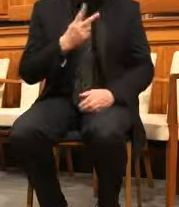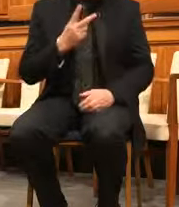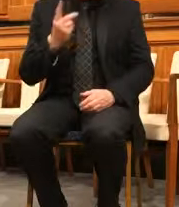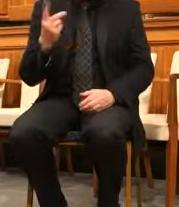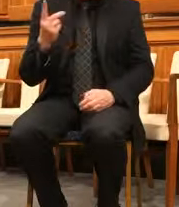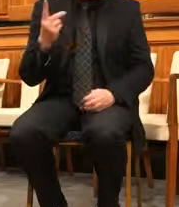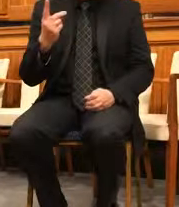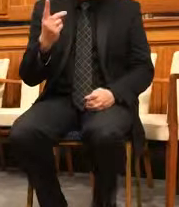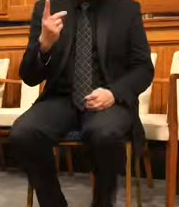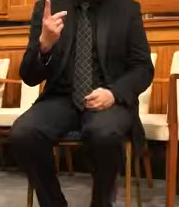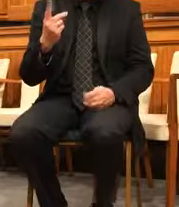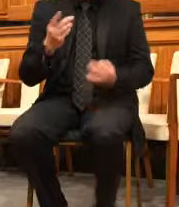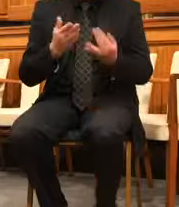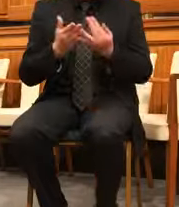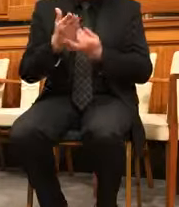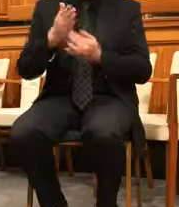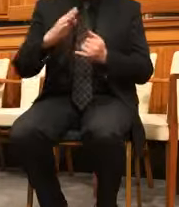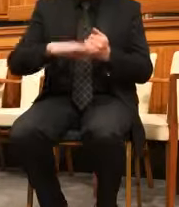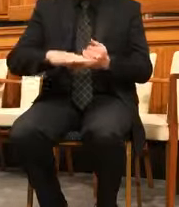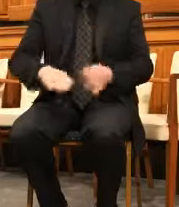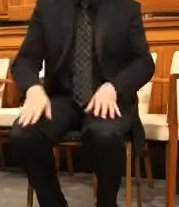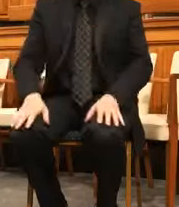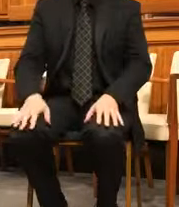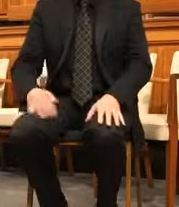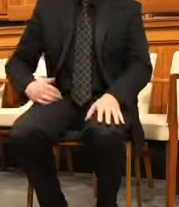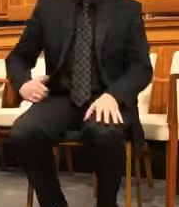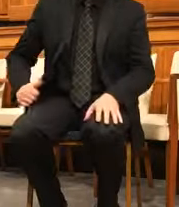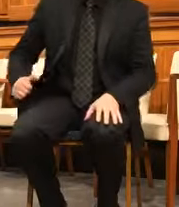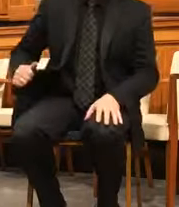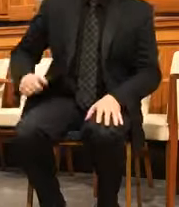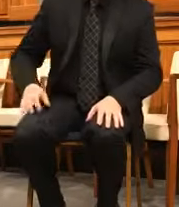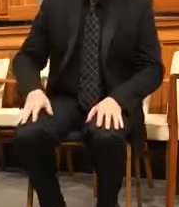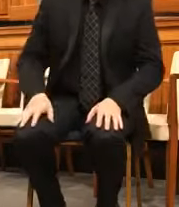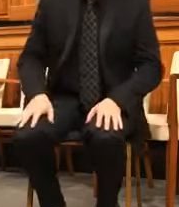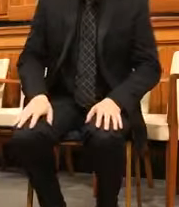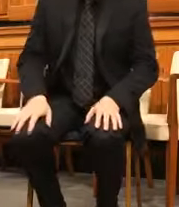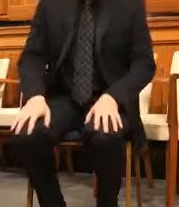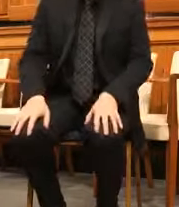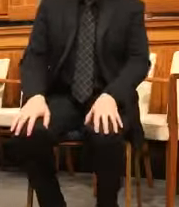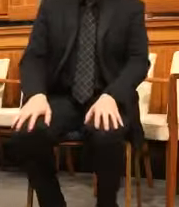We begin to read from verse 21.